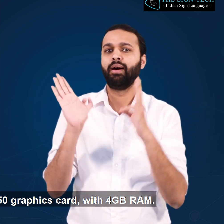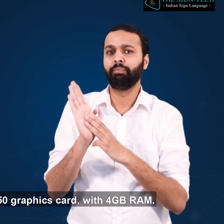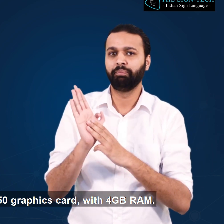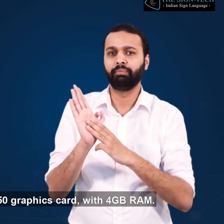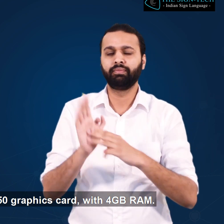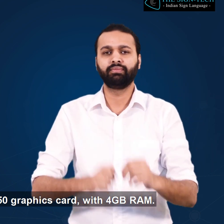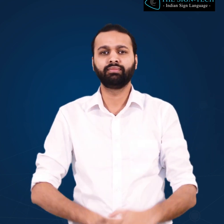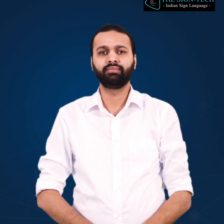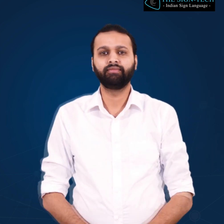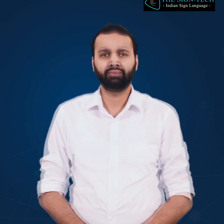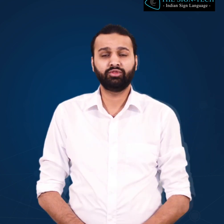RAM.